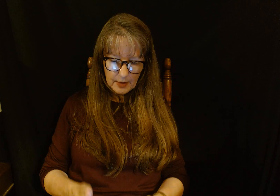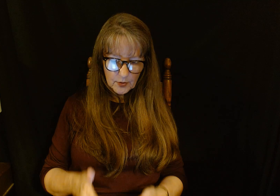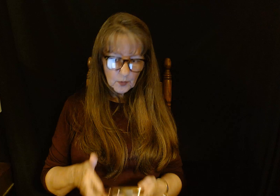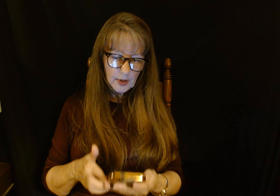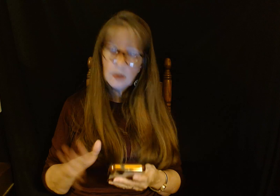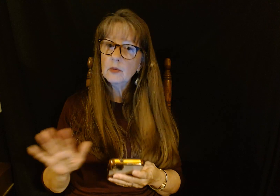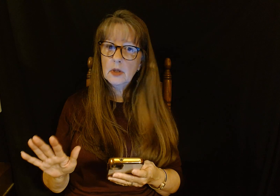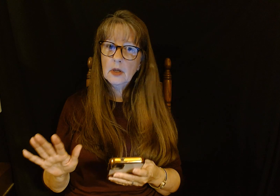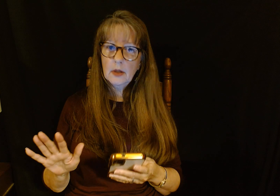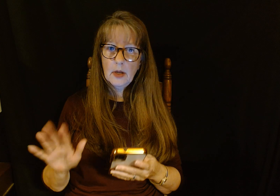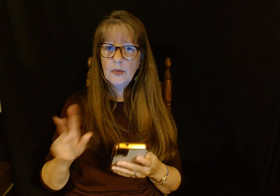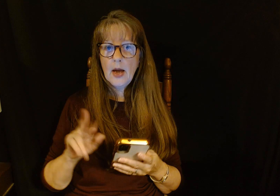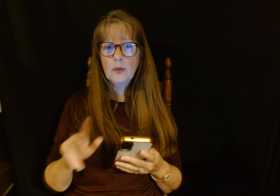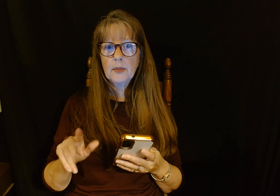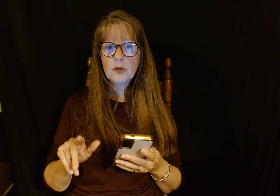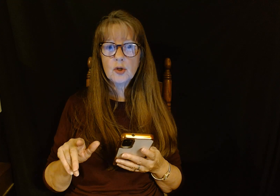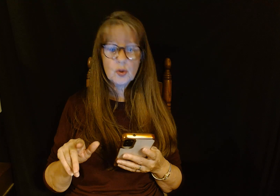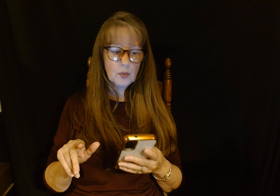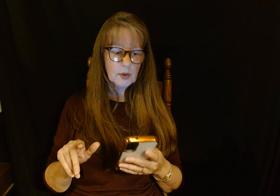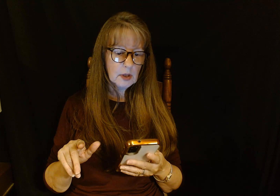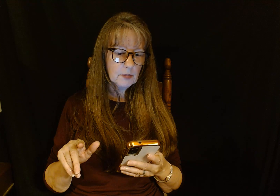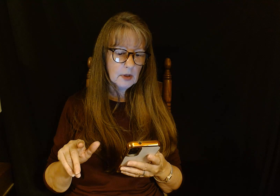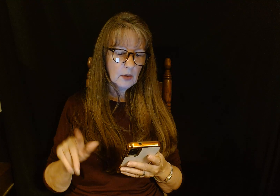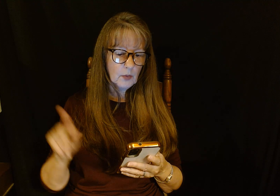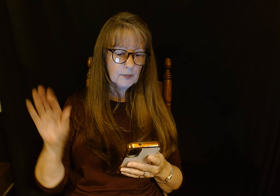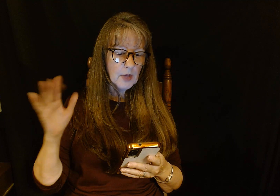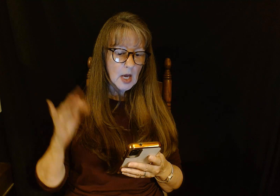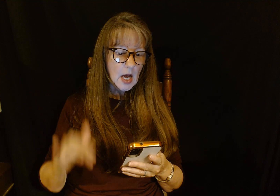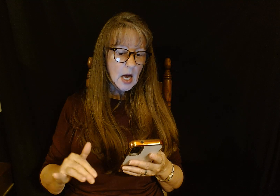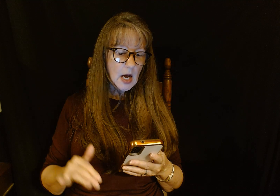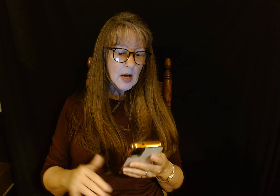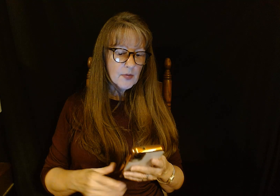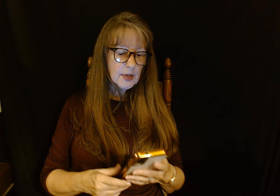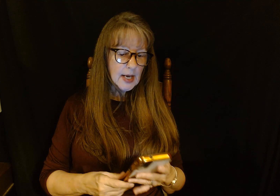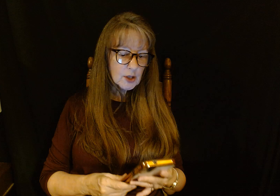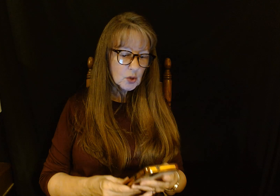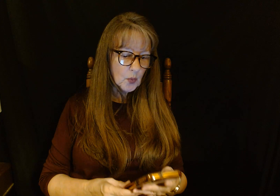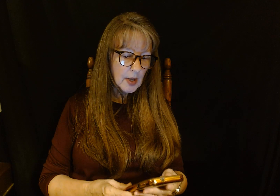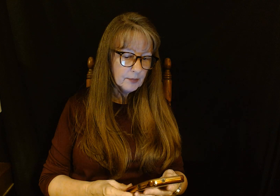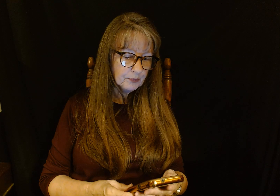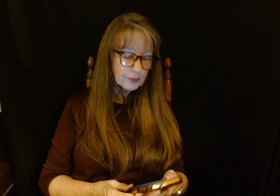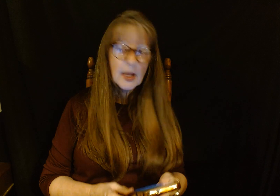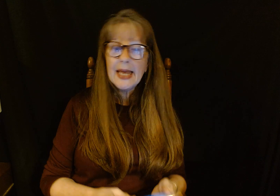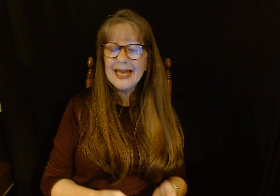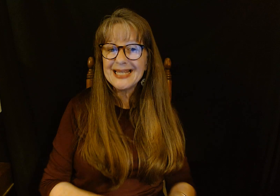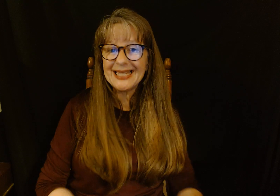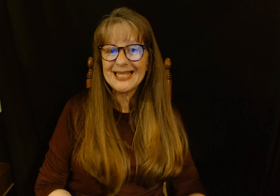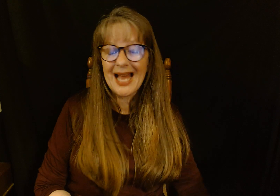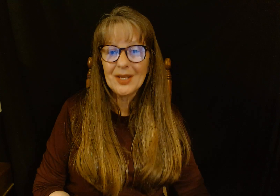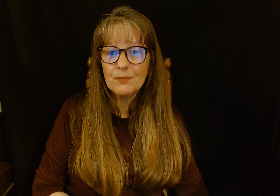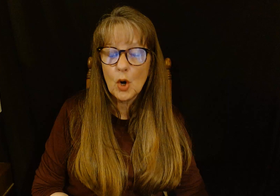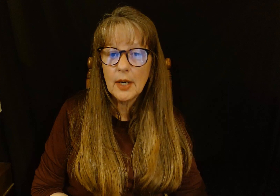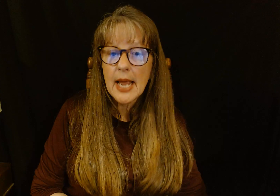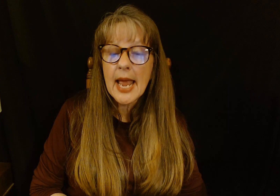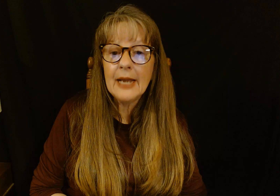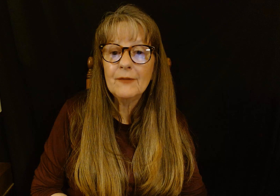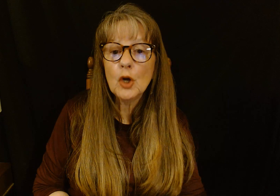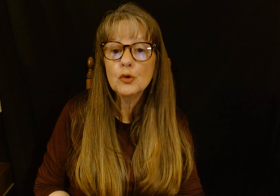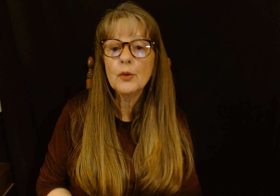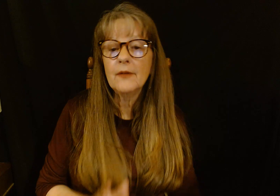one, and that one, because it's short, you can do the other one. The next one is a salad bar, and if you go to a